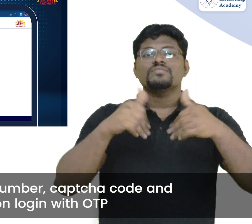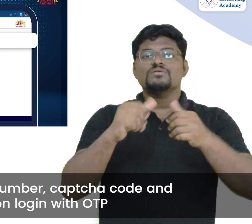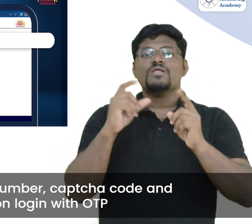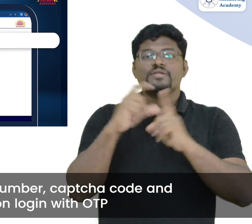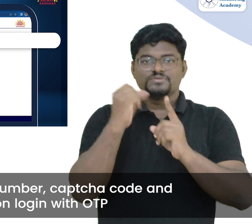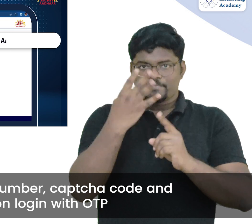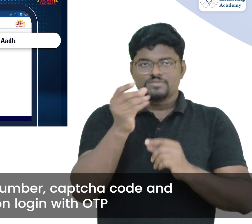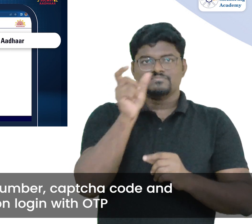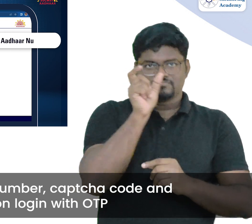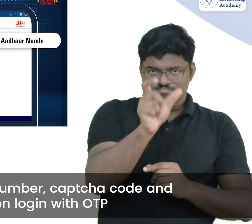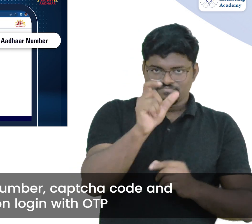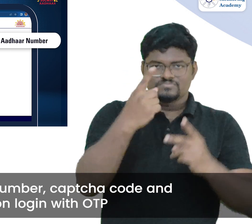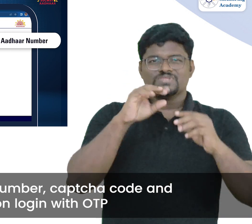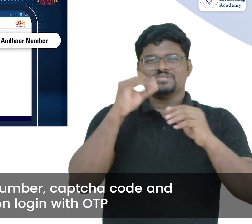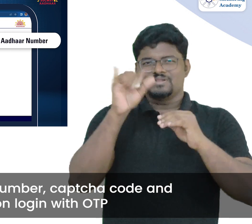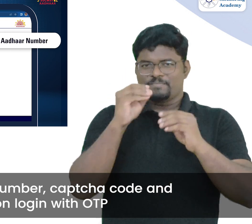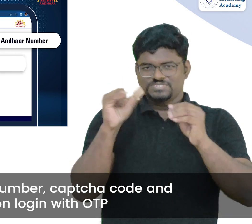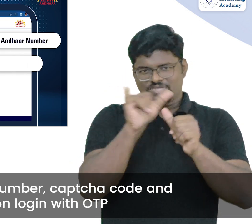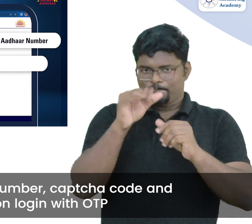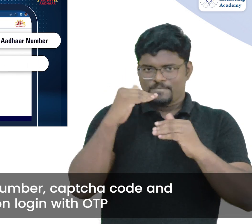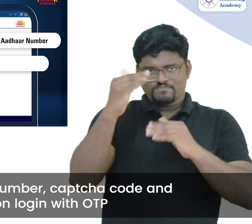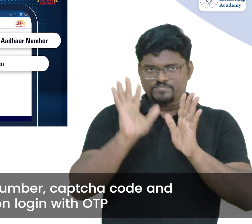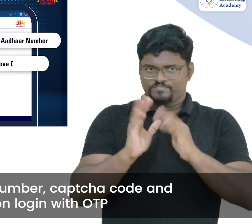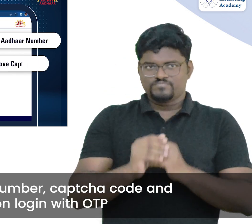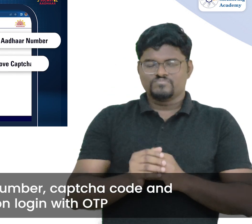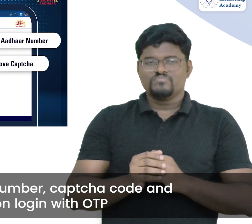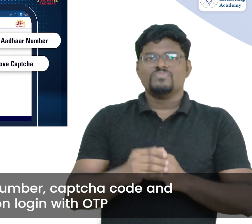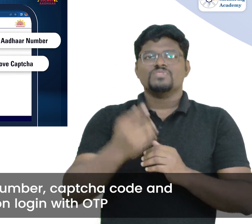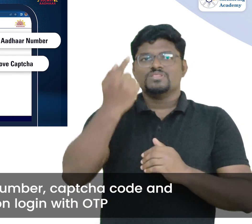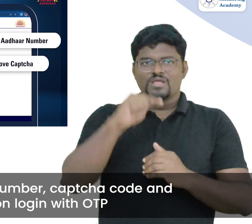Entering Aadhaar number, captcha code, and clicking on Login with OTP.